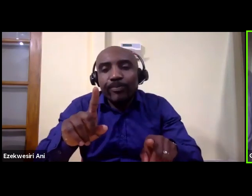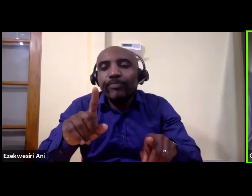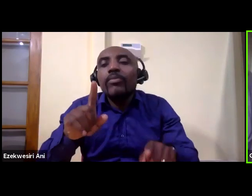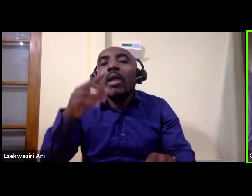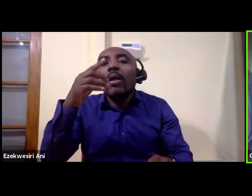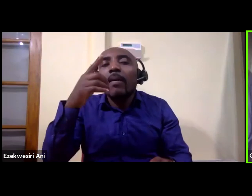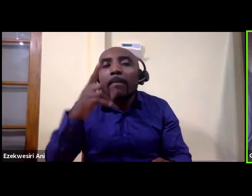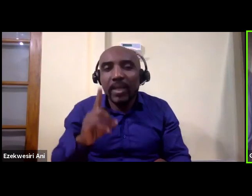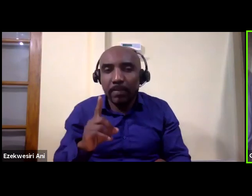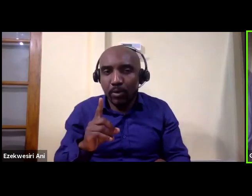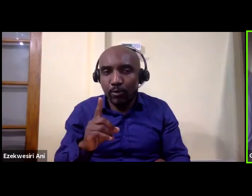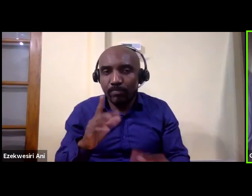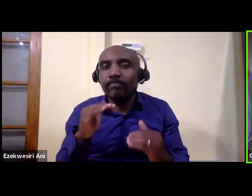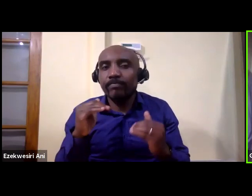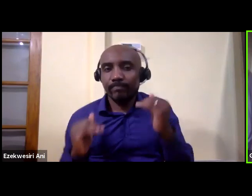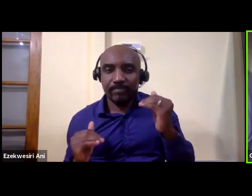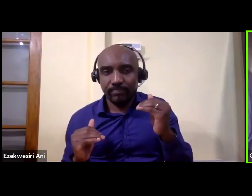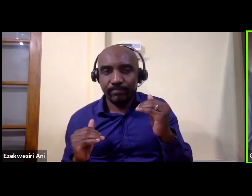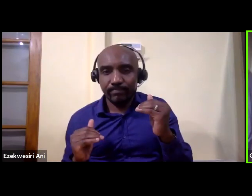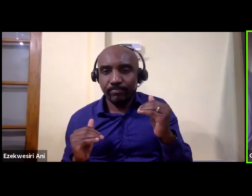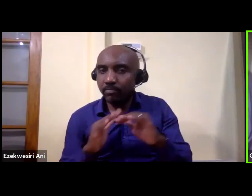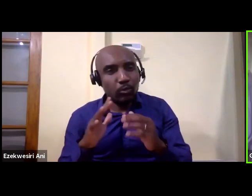found ourselves and continue to find ourselves, as